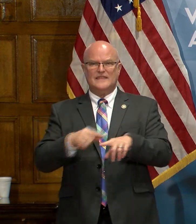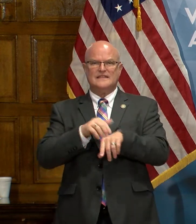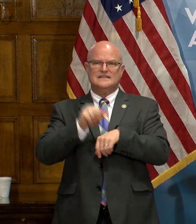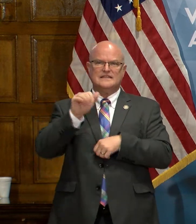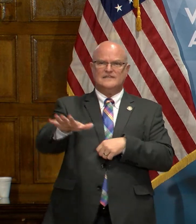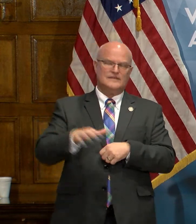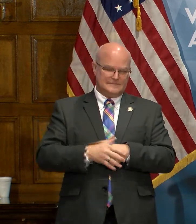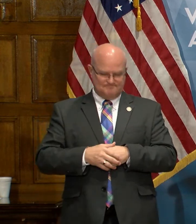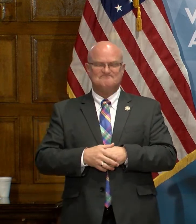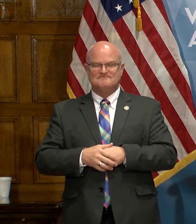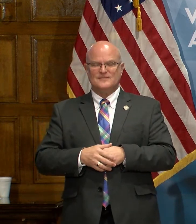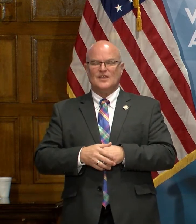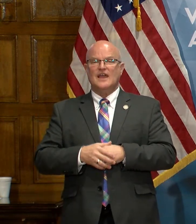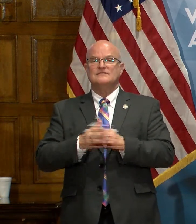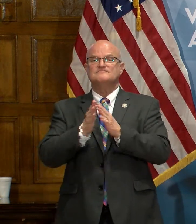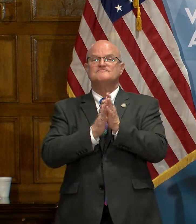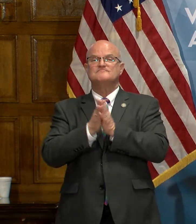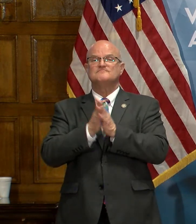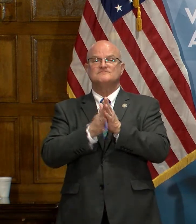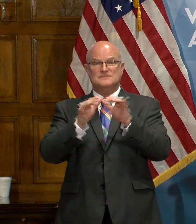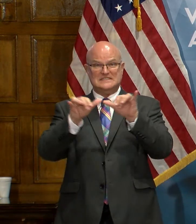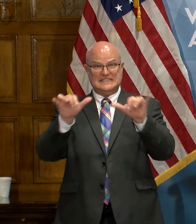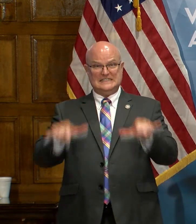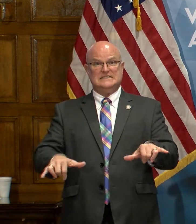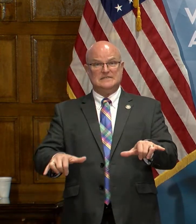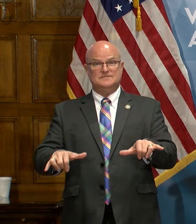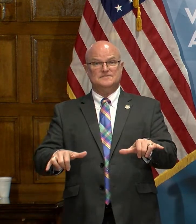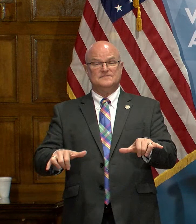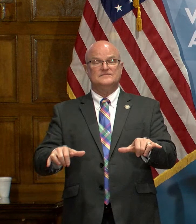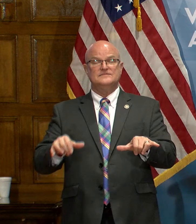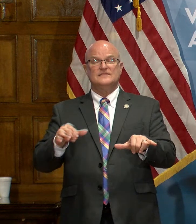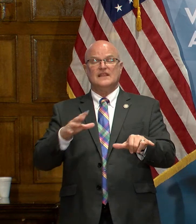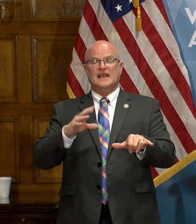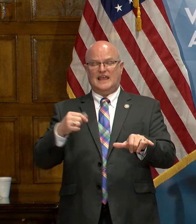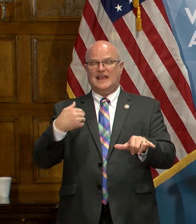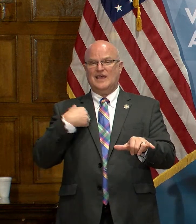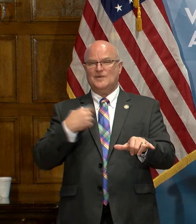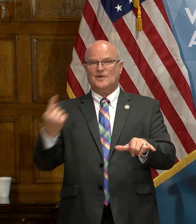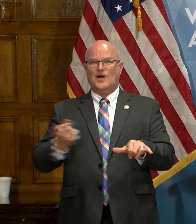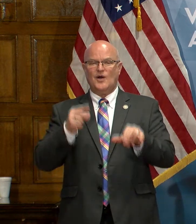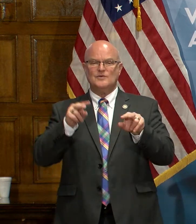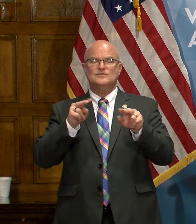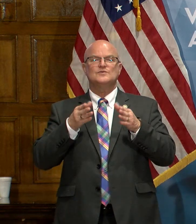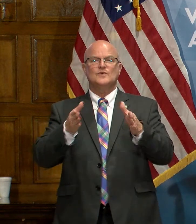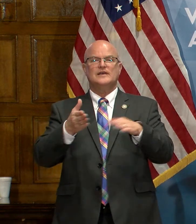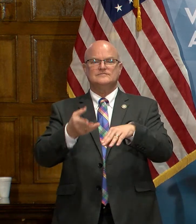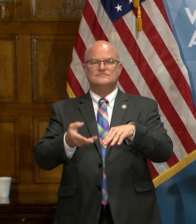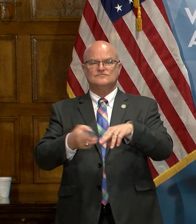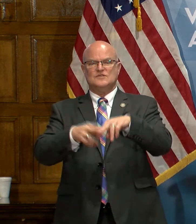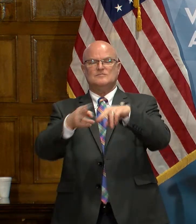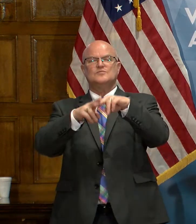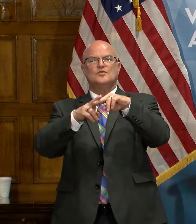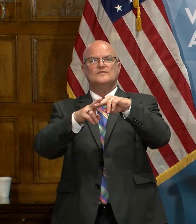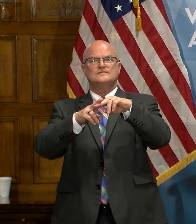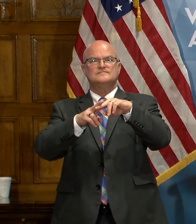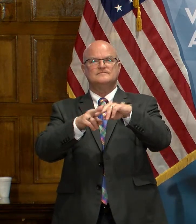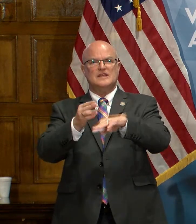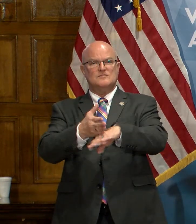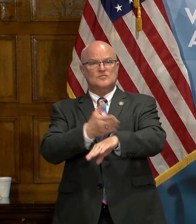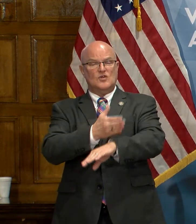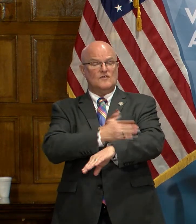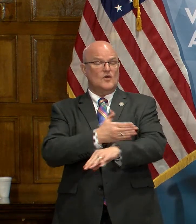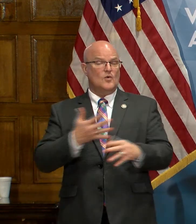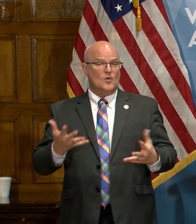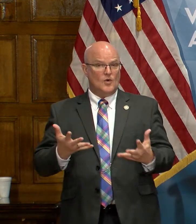delivery. We have a very efficient system, and you know, we'll always look to ways to improve it, but I think what we have right